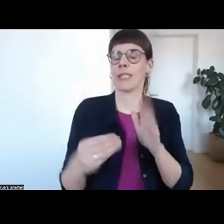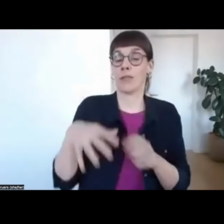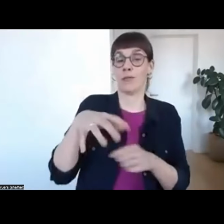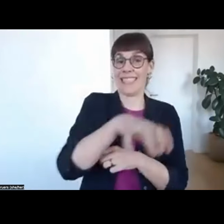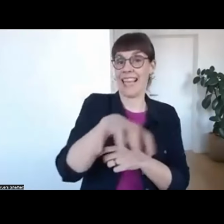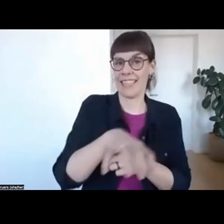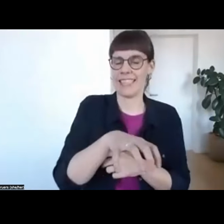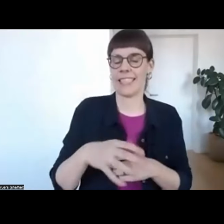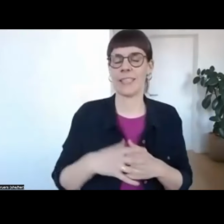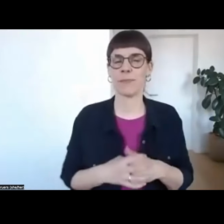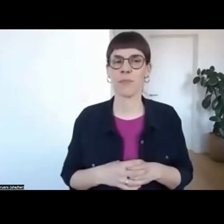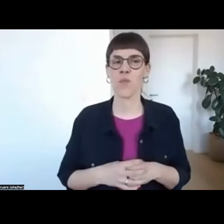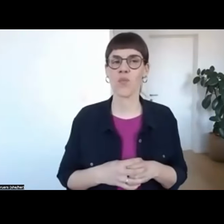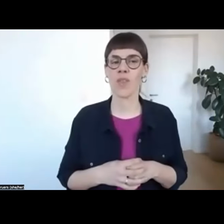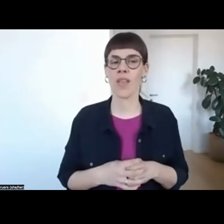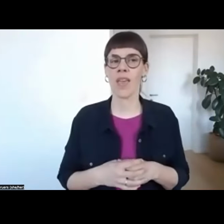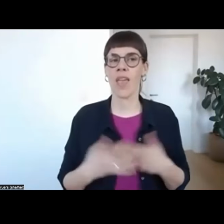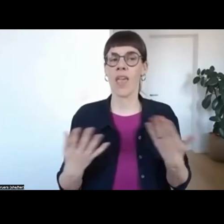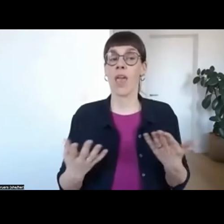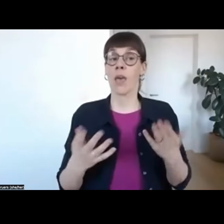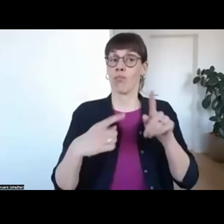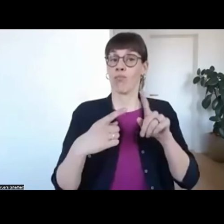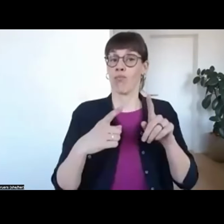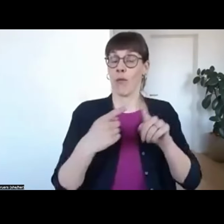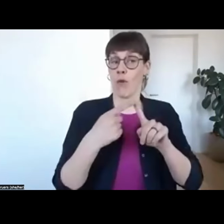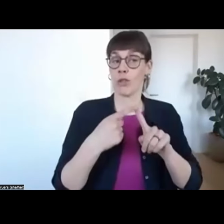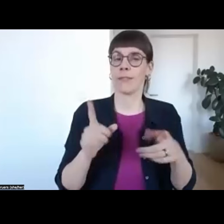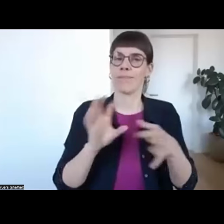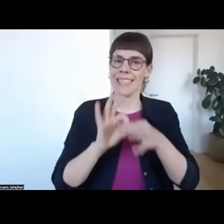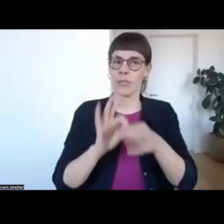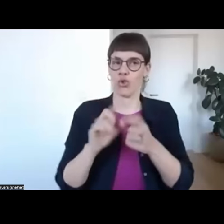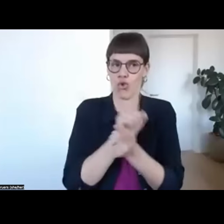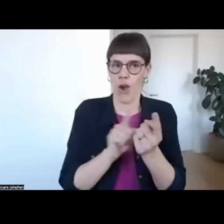So there's a few examples here around settings.